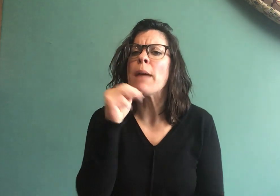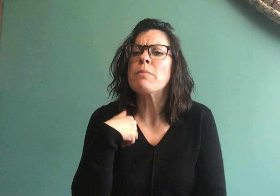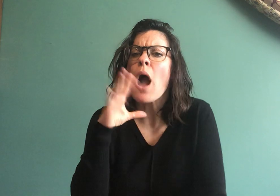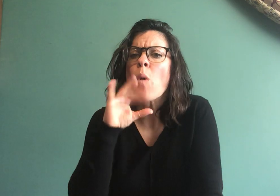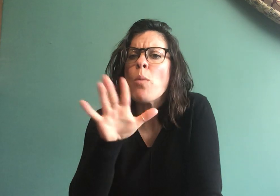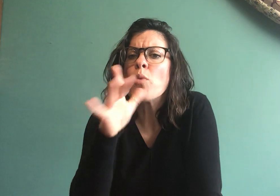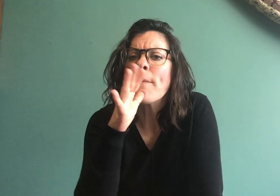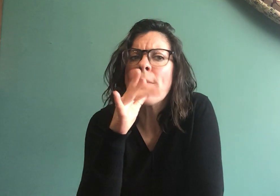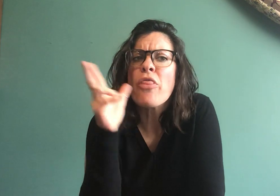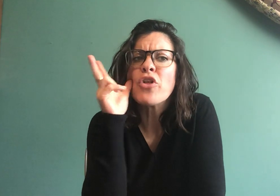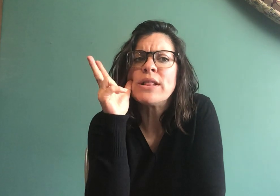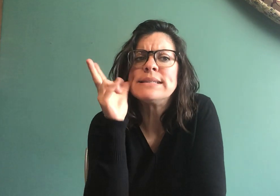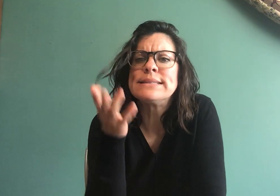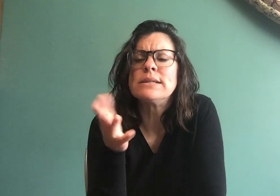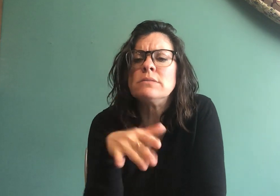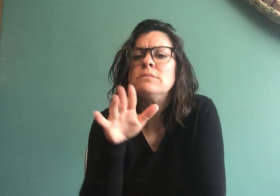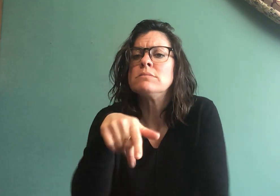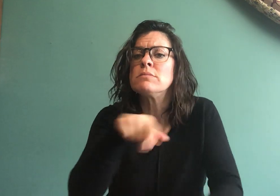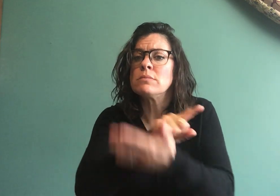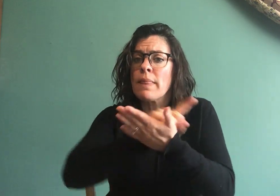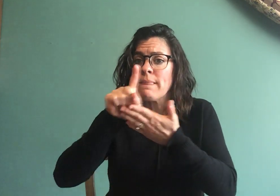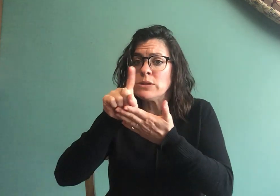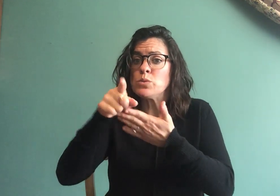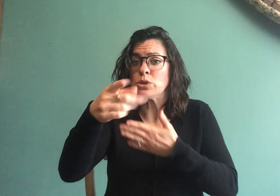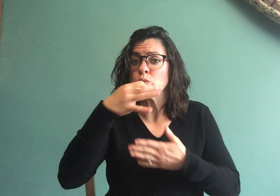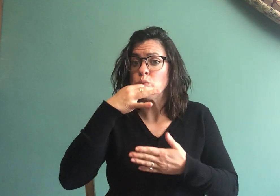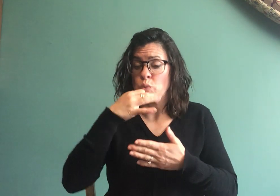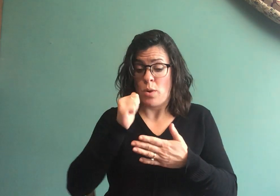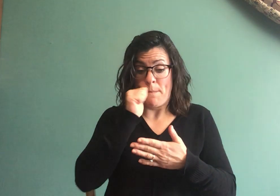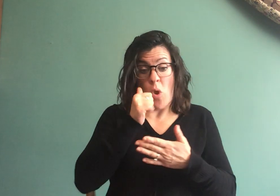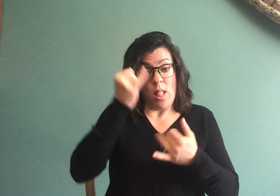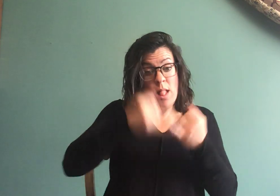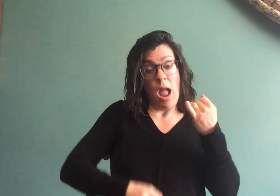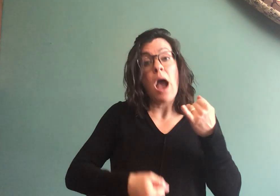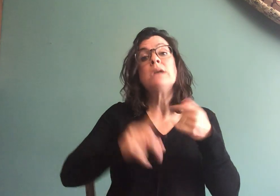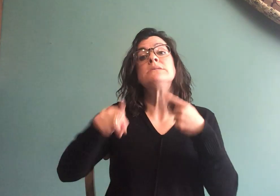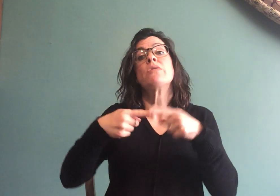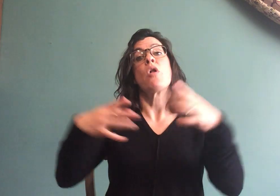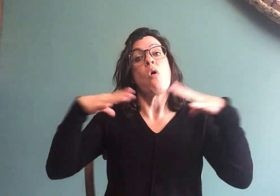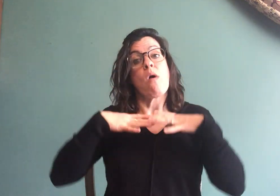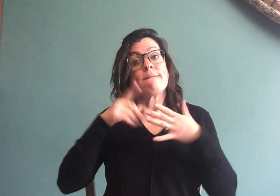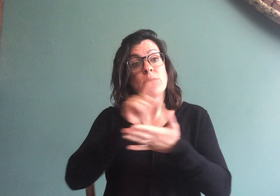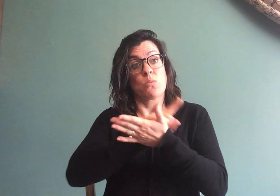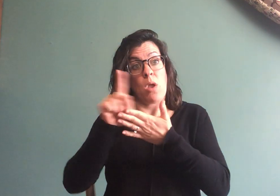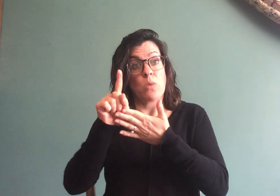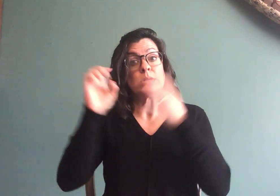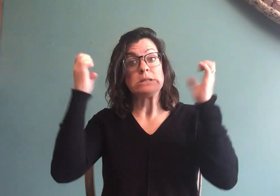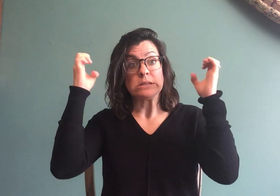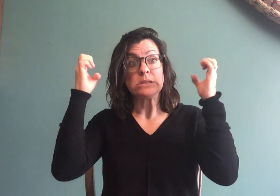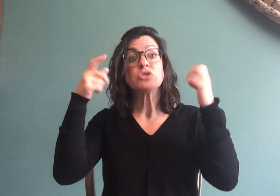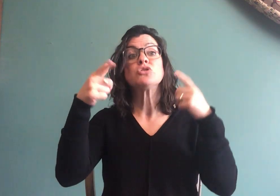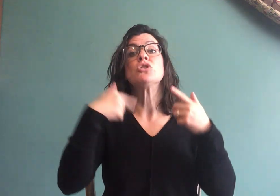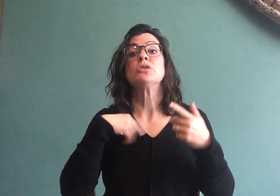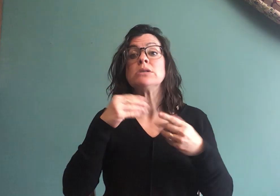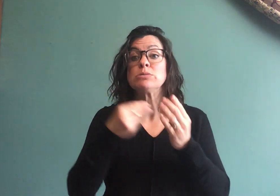and gals bring out these pages and read them. What's the question, Sam? No, I'm just